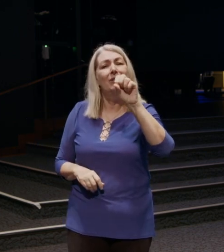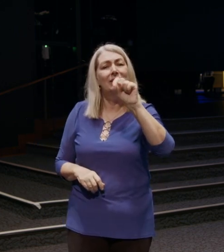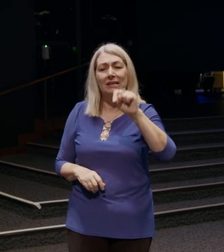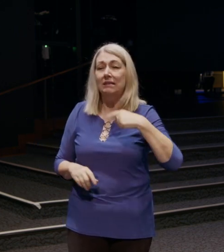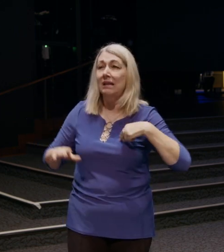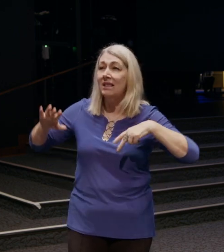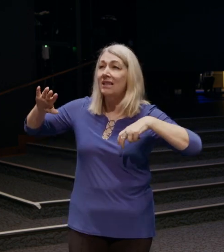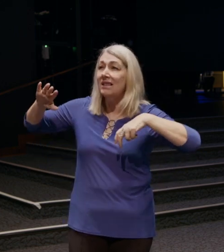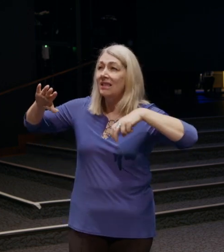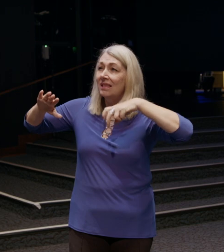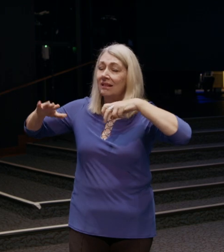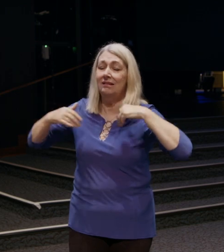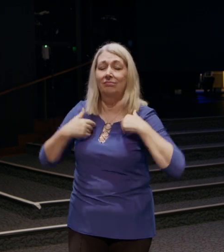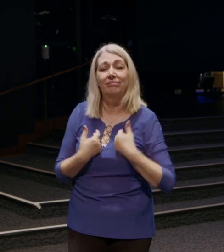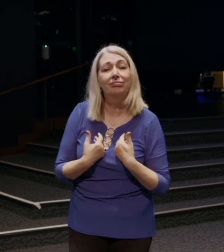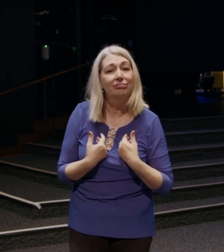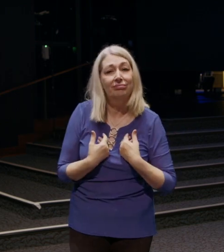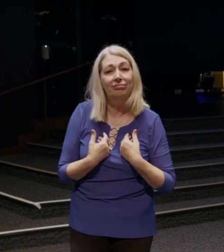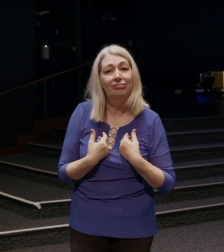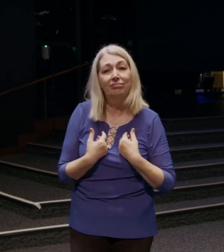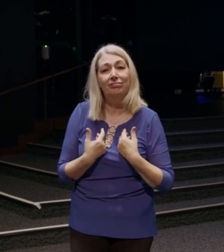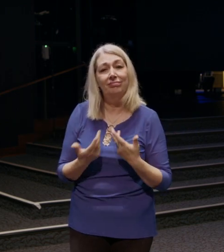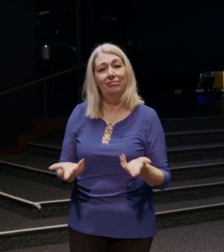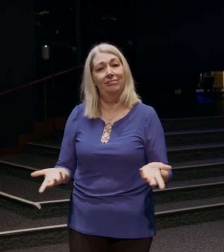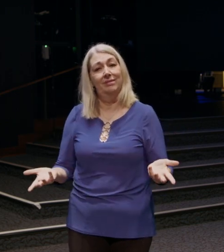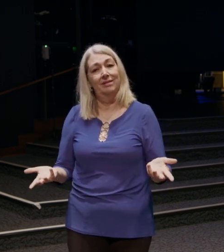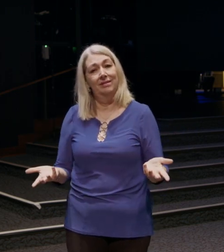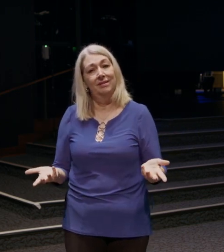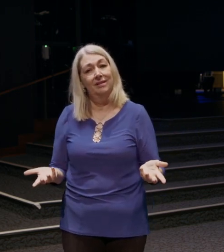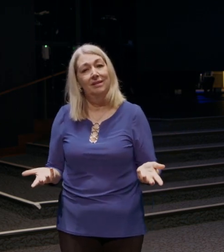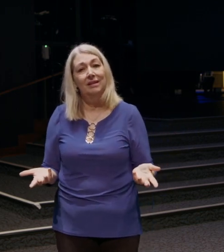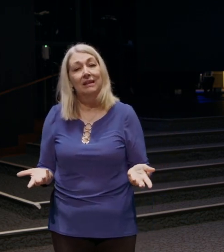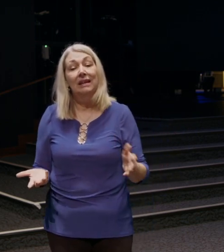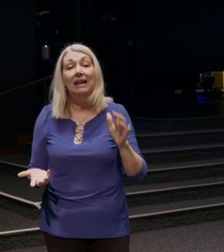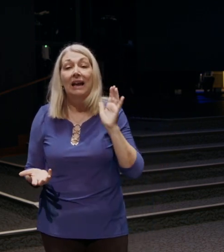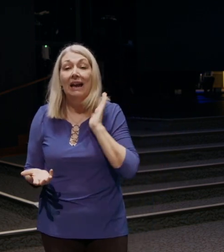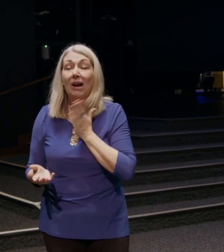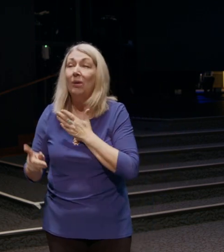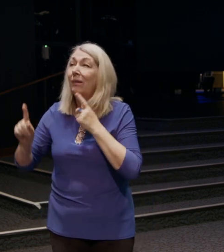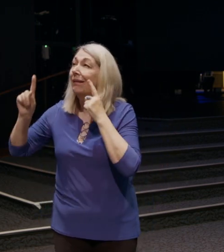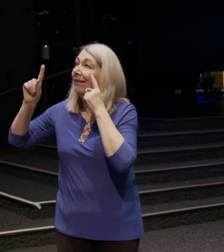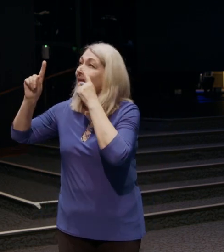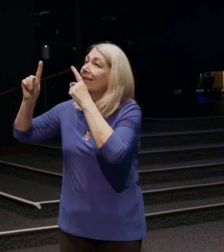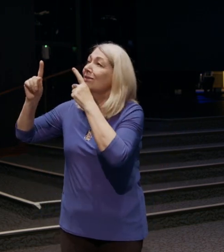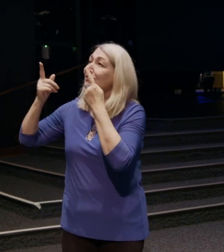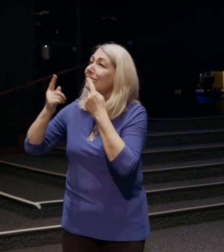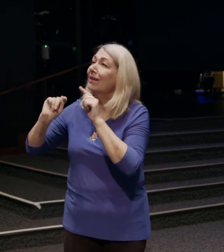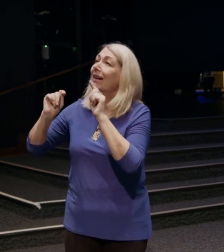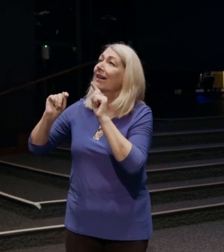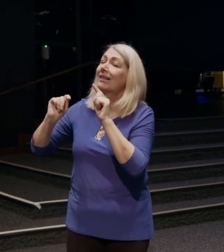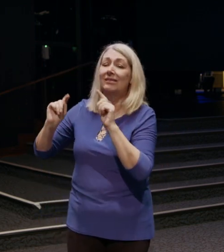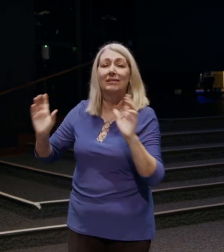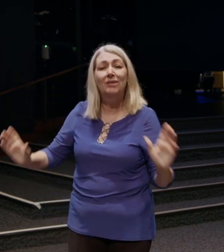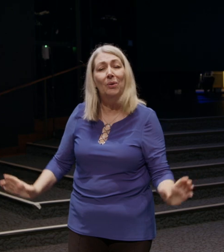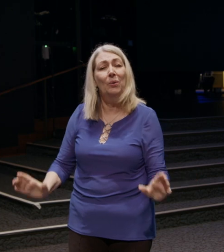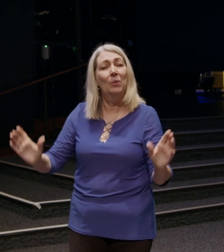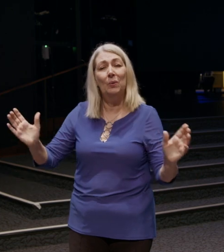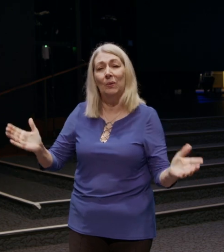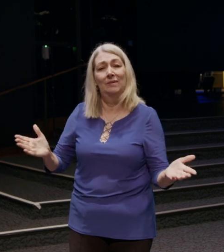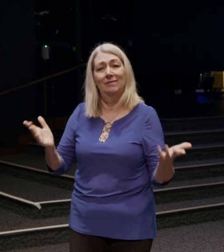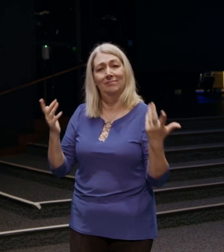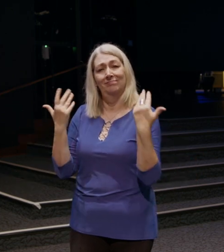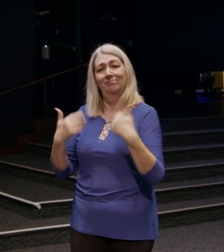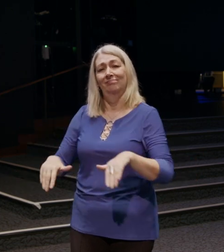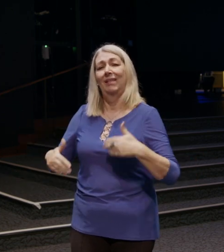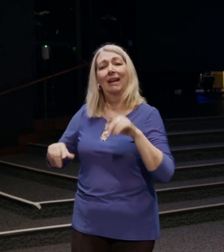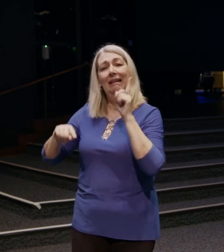much less ascend the slope. The quest is just too great. So we don't need more supplies